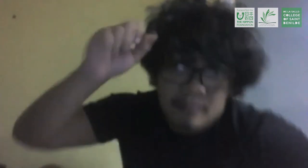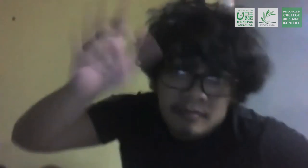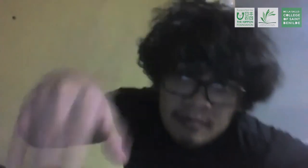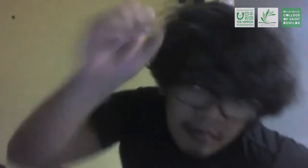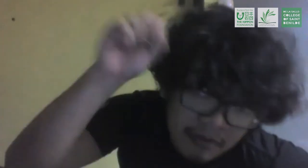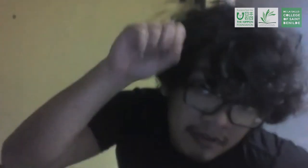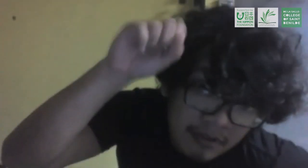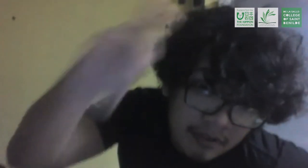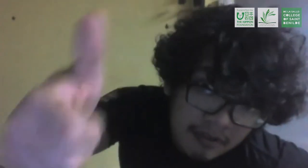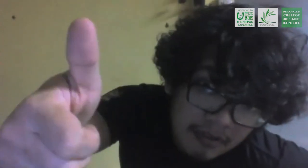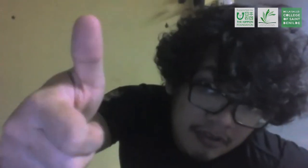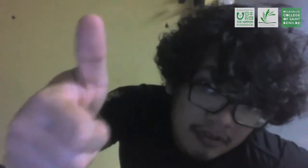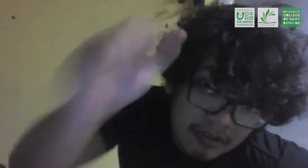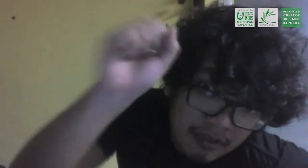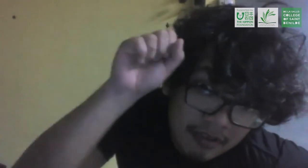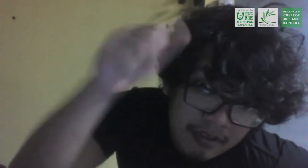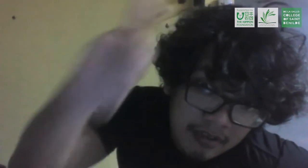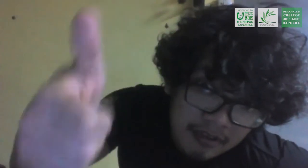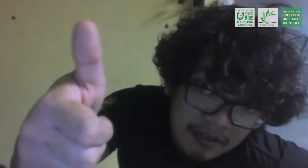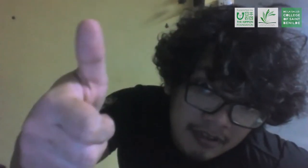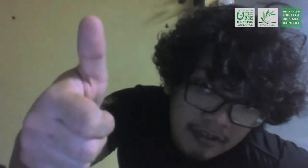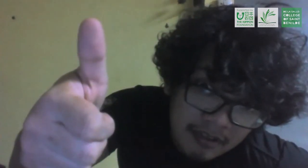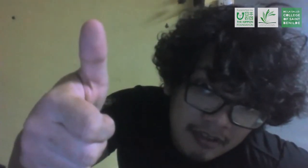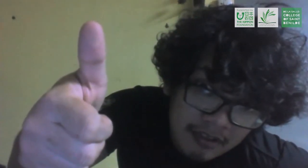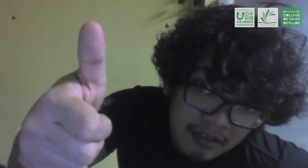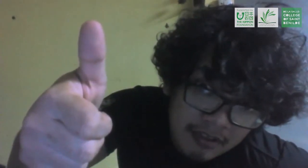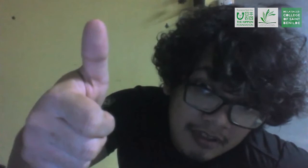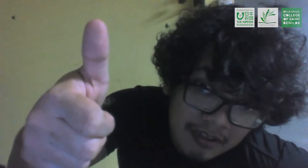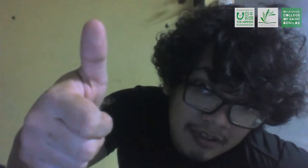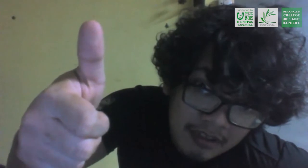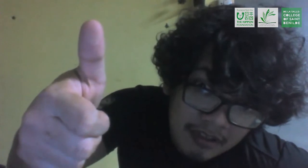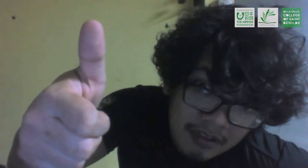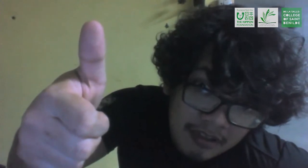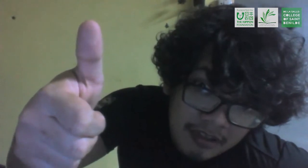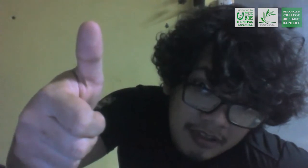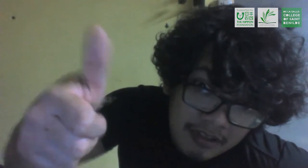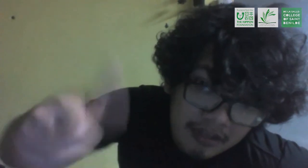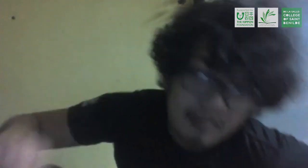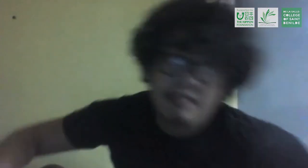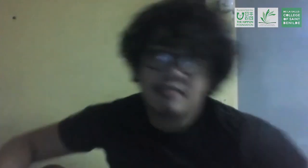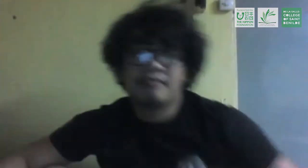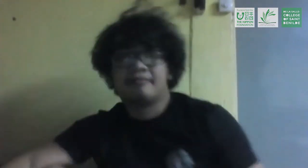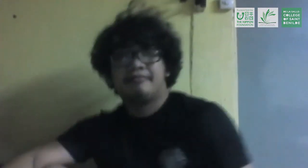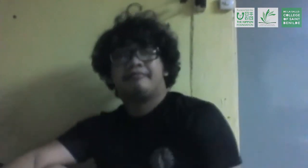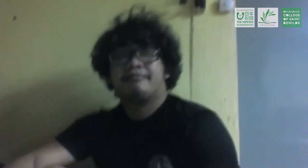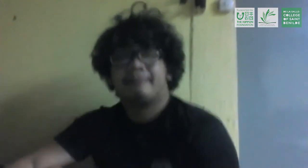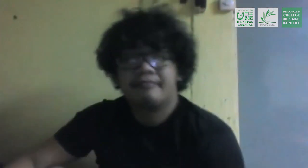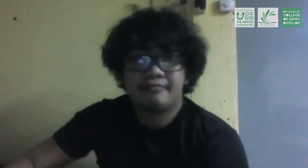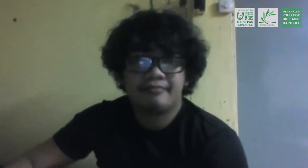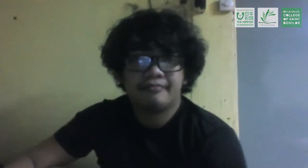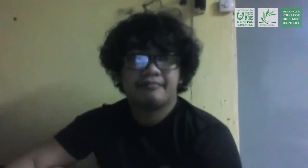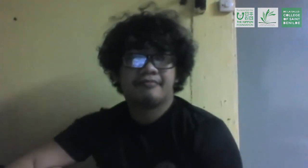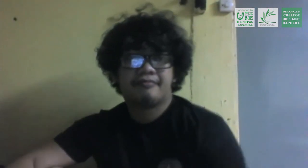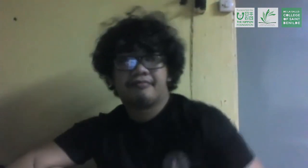we'll. So, Shaq, you're okay with that? You and I are going to work together on this, Shaq?